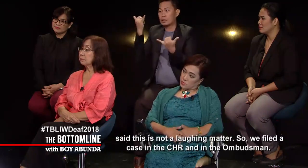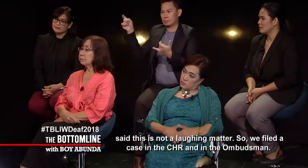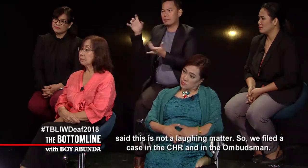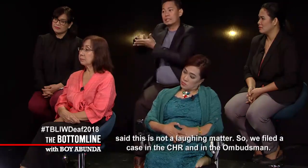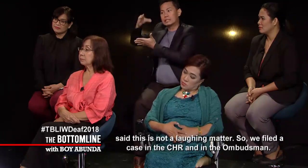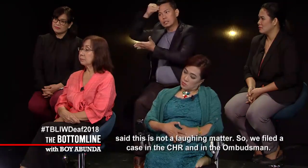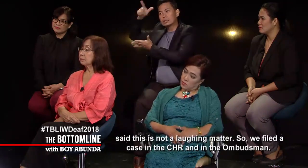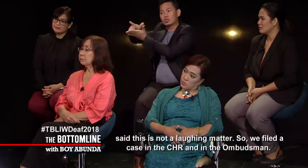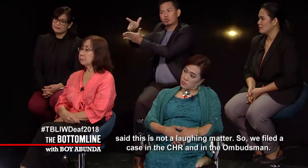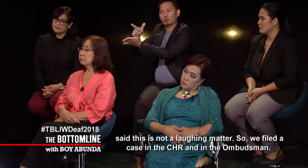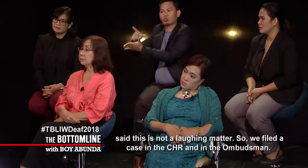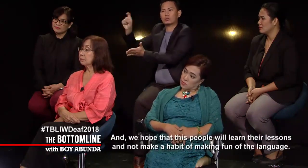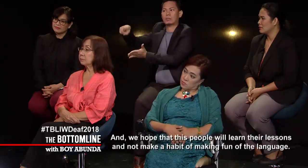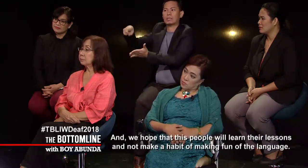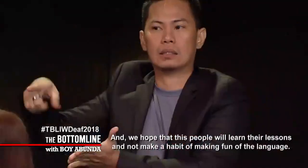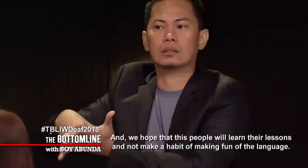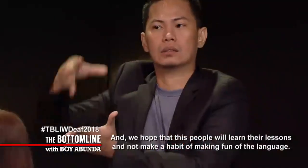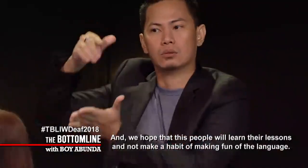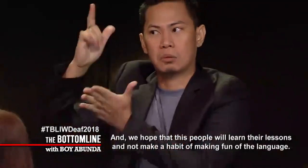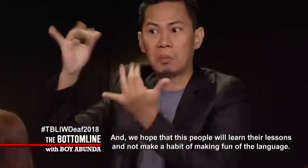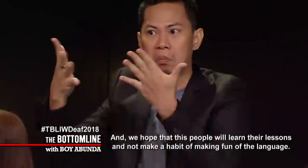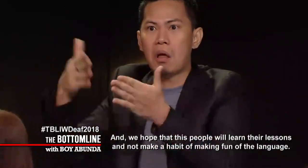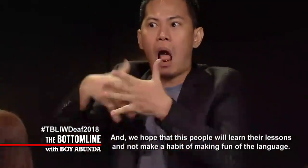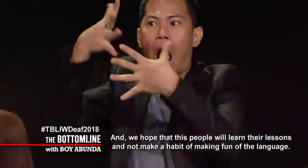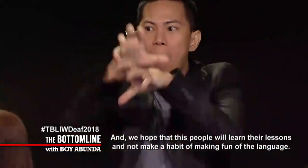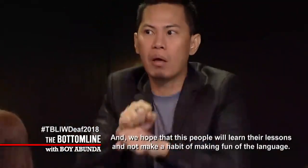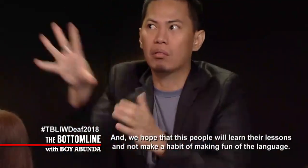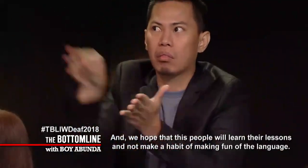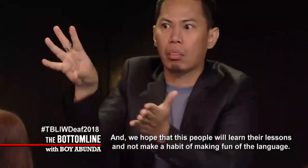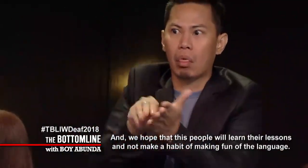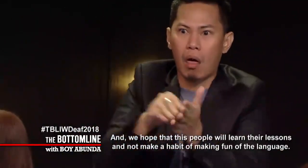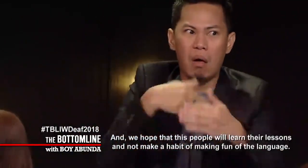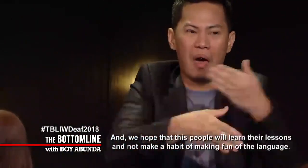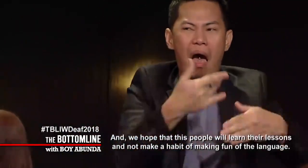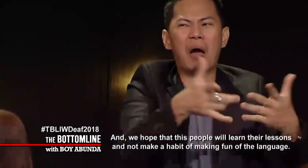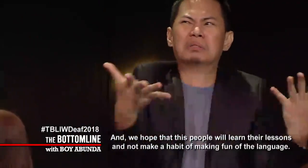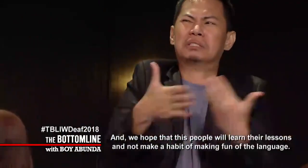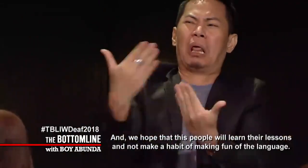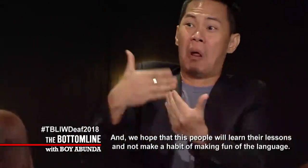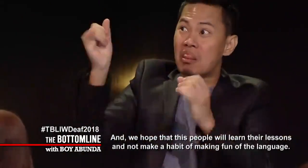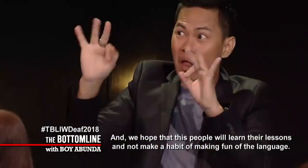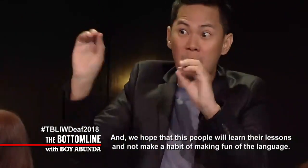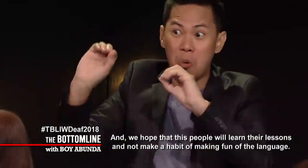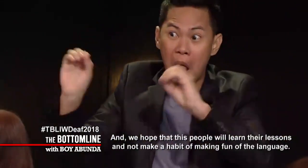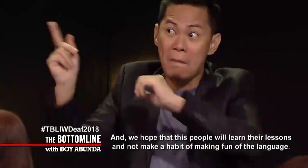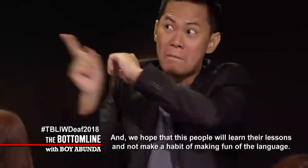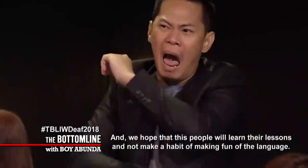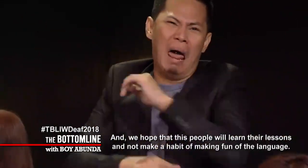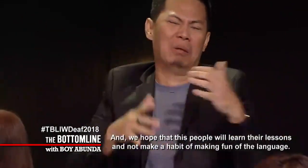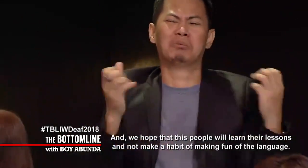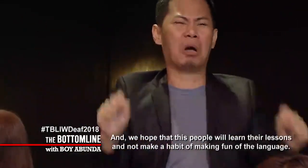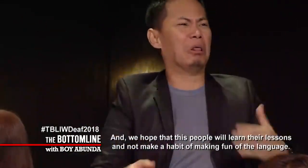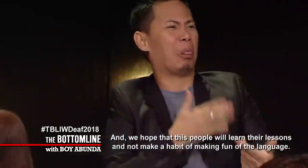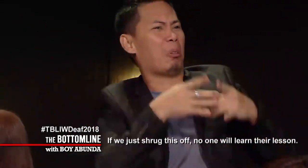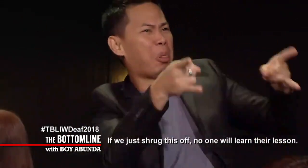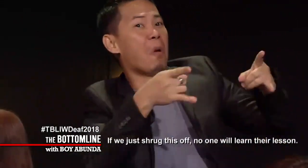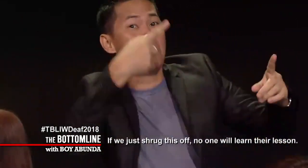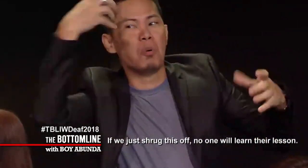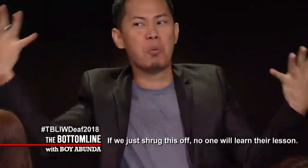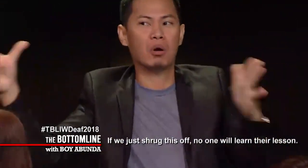to CHR and the Ombudsman. And we hope that these people learn their lesson and not make a habit out of making fun of the